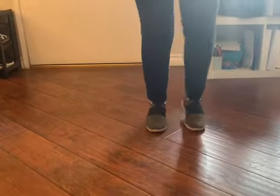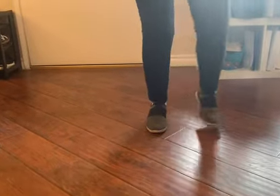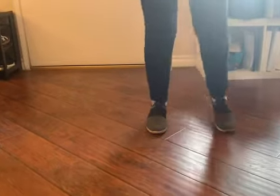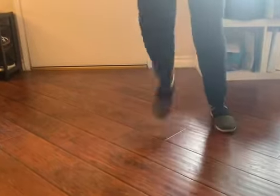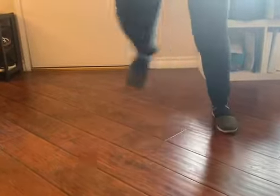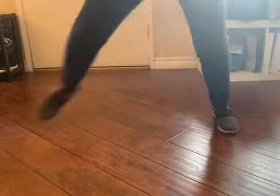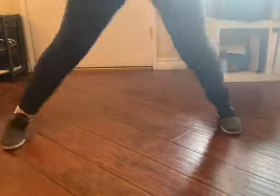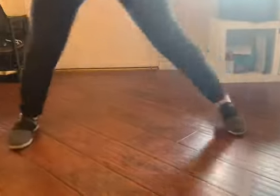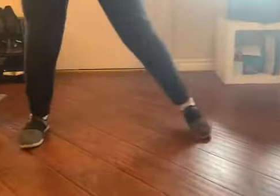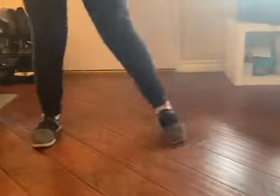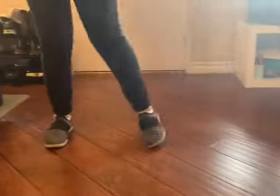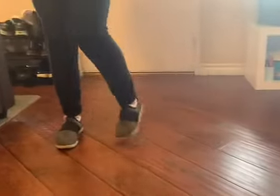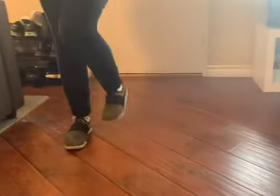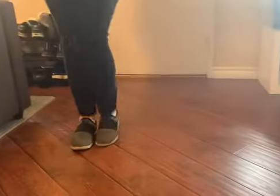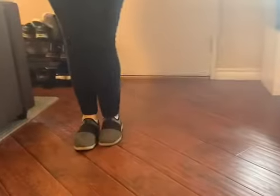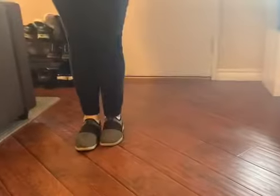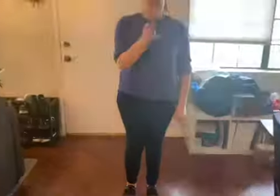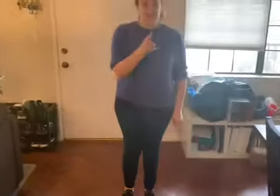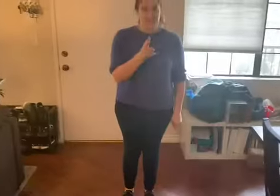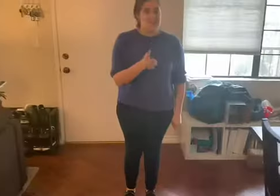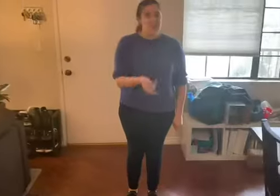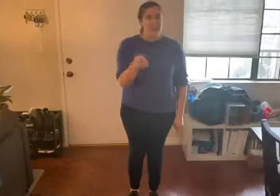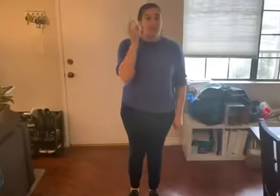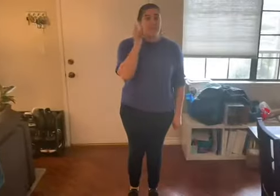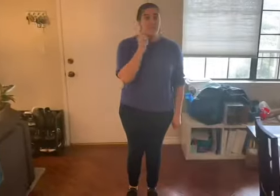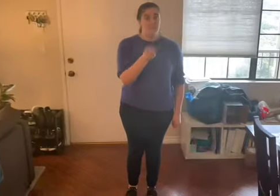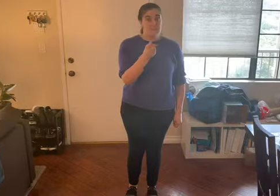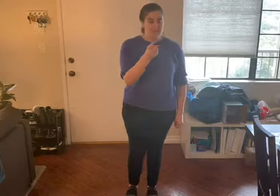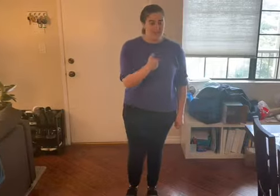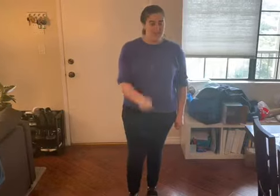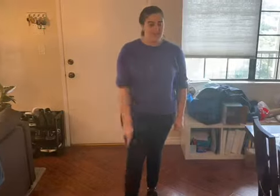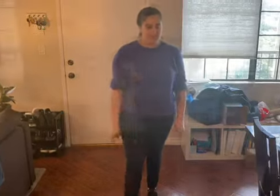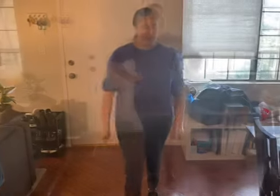tiptoe, slide. Okay, now let's try that with some music.